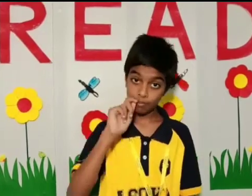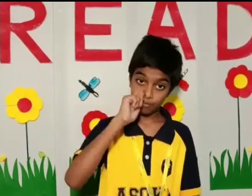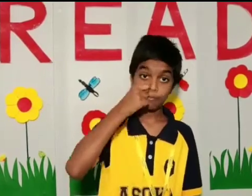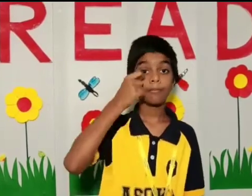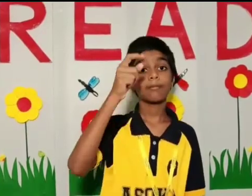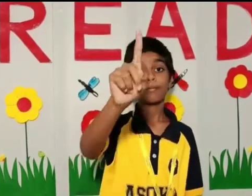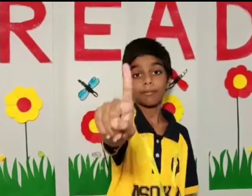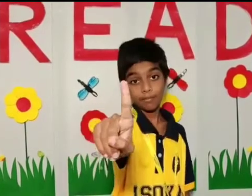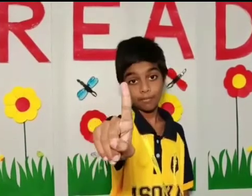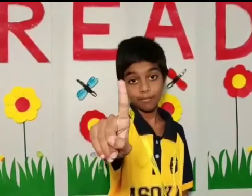father.